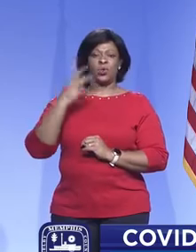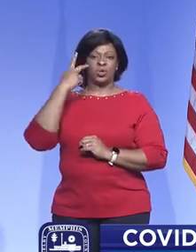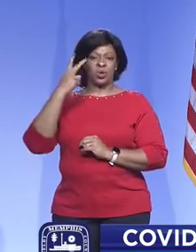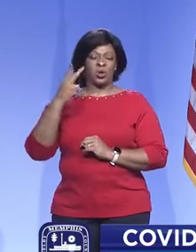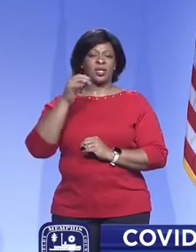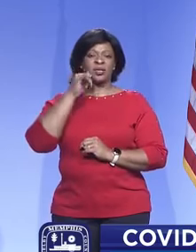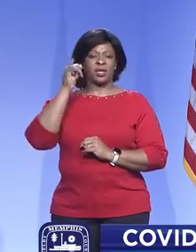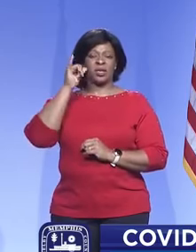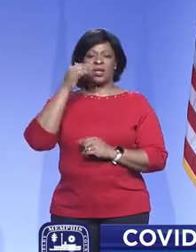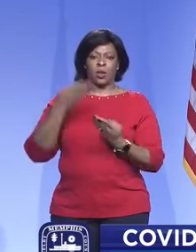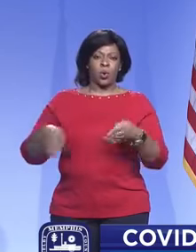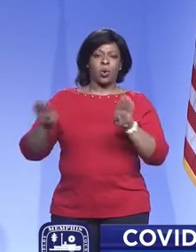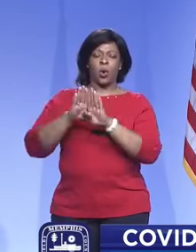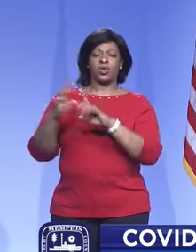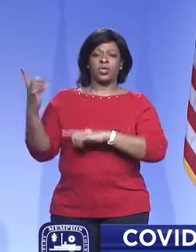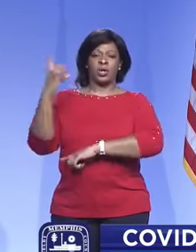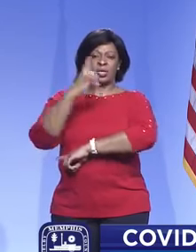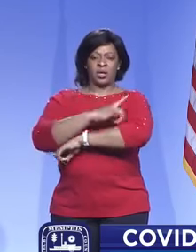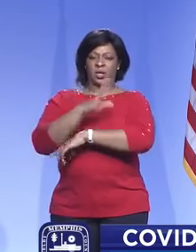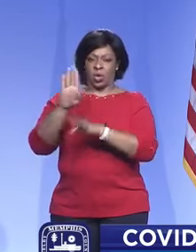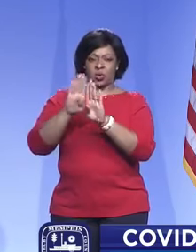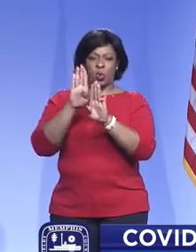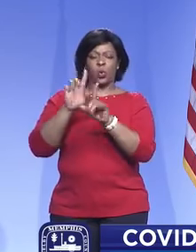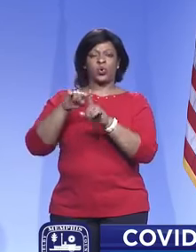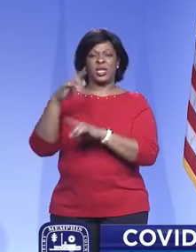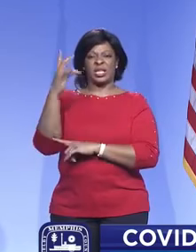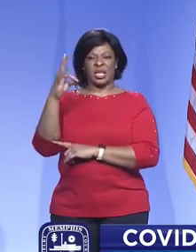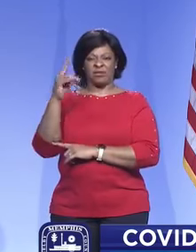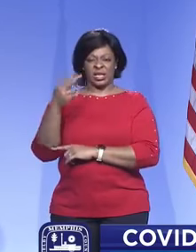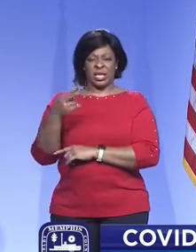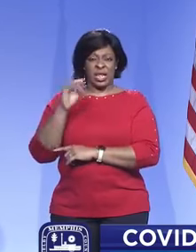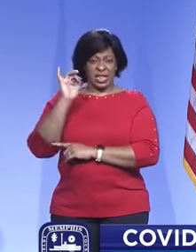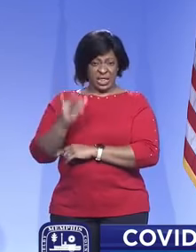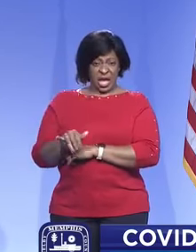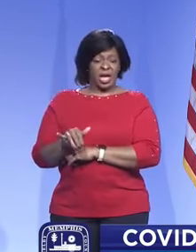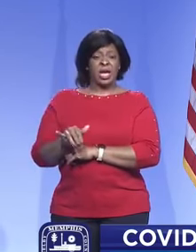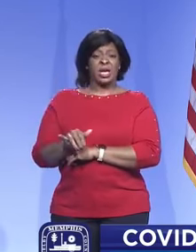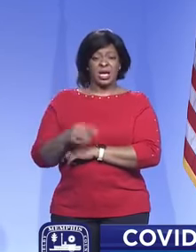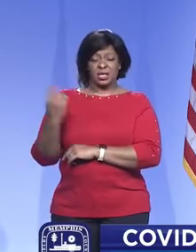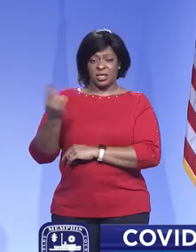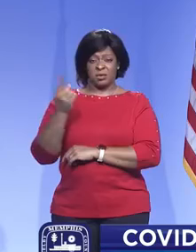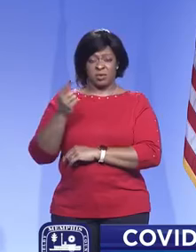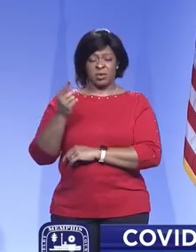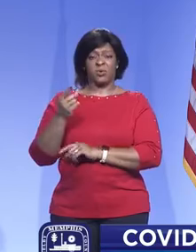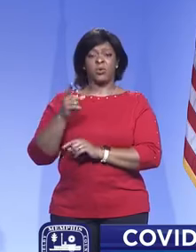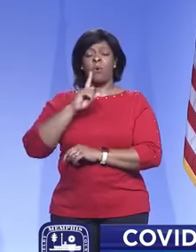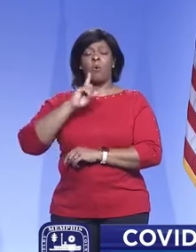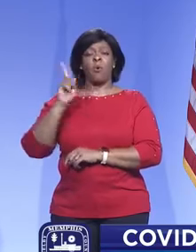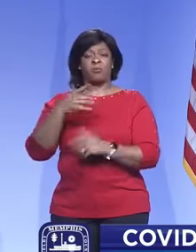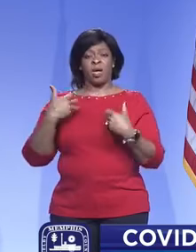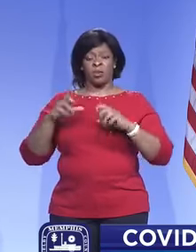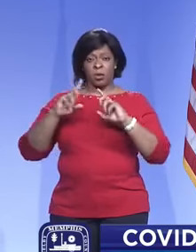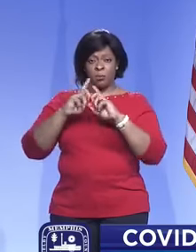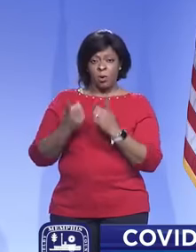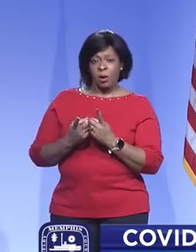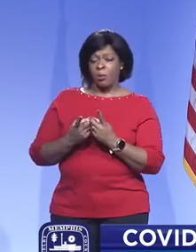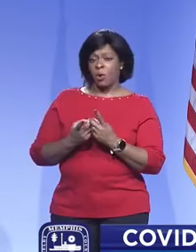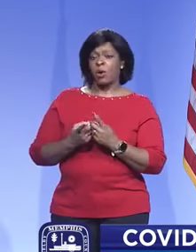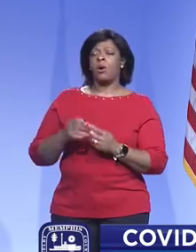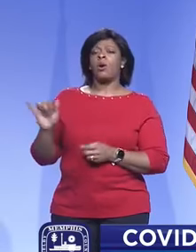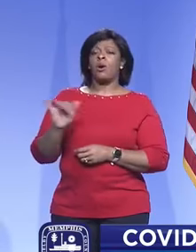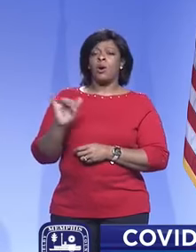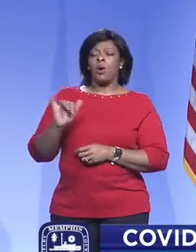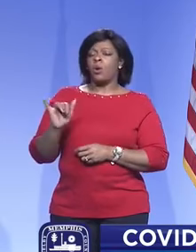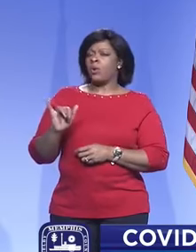closed their doors, I think, until the 17th. So we were wondering, was that something that came down from the health department? And then